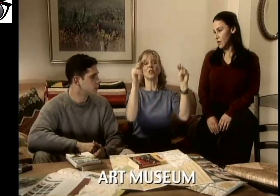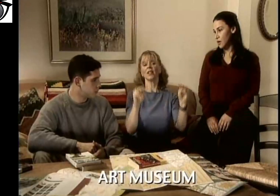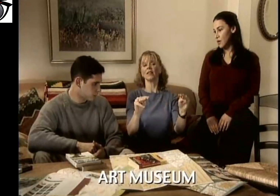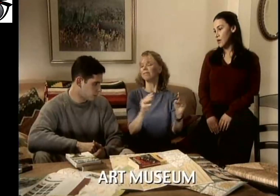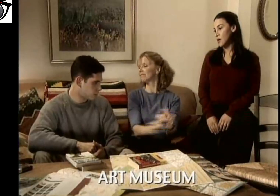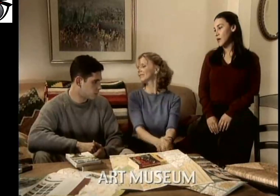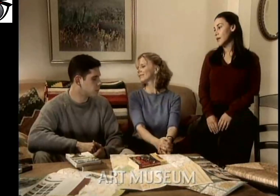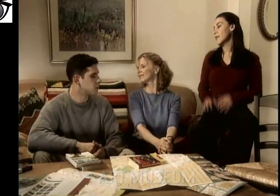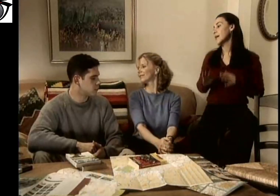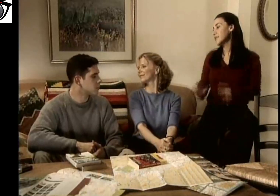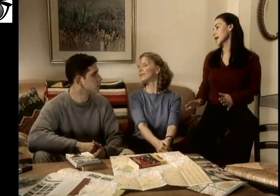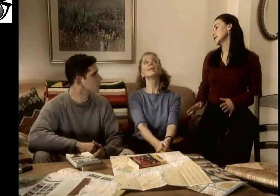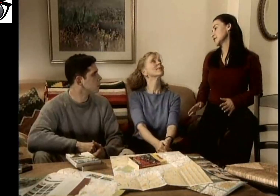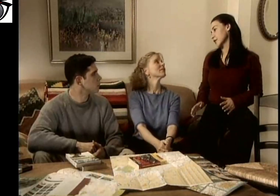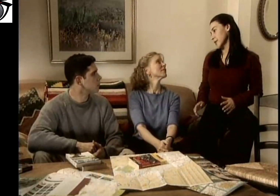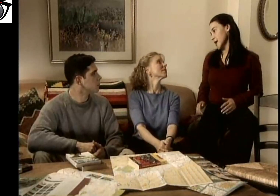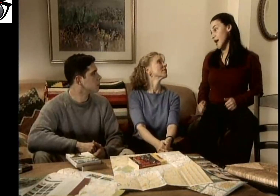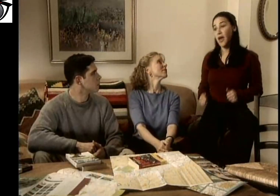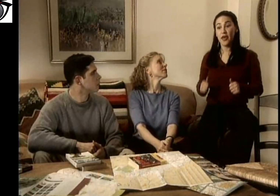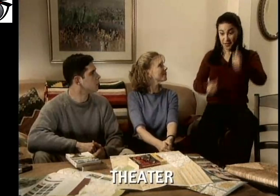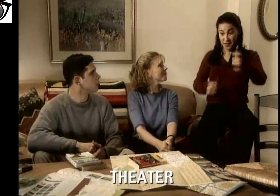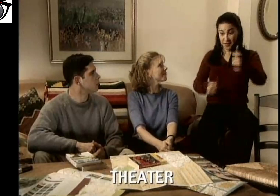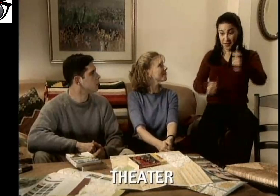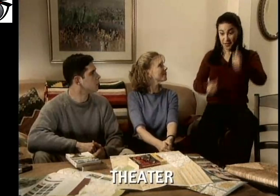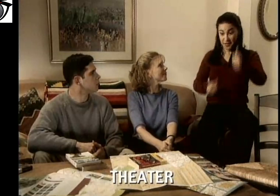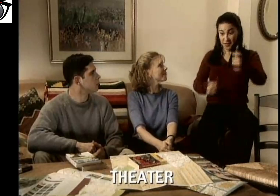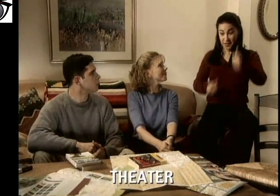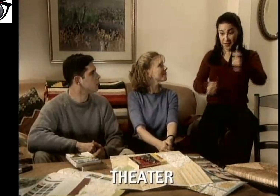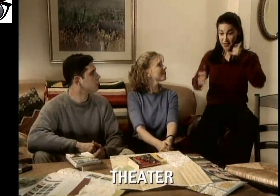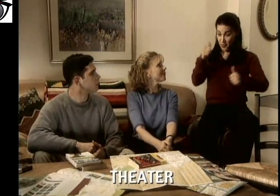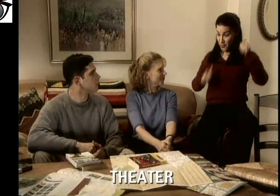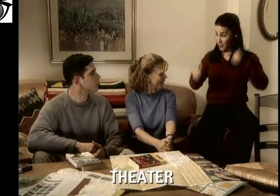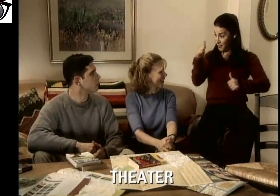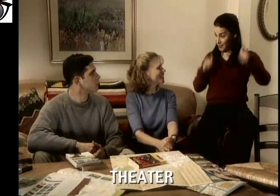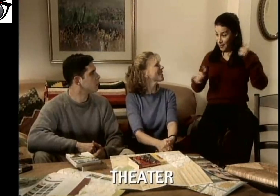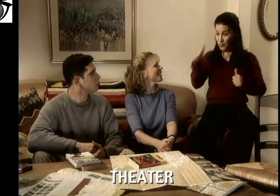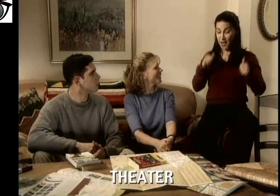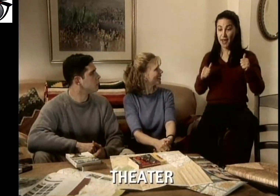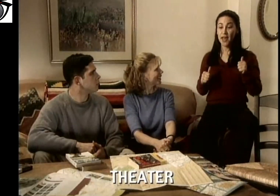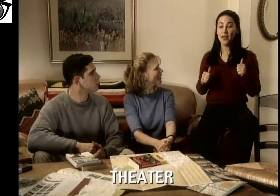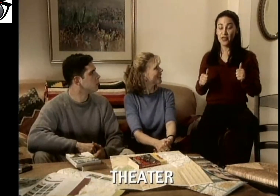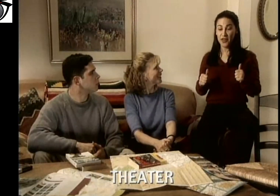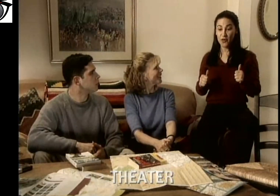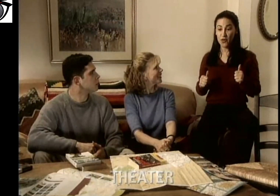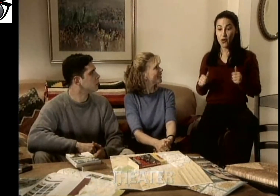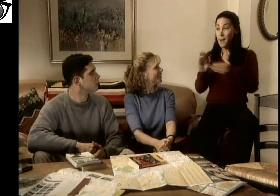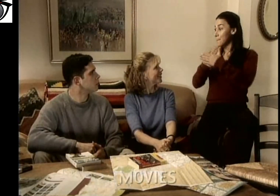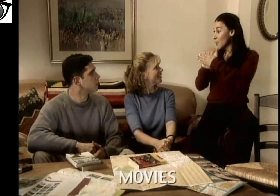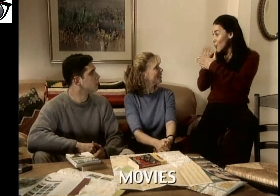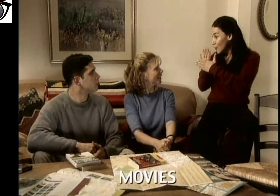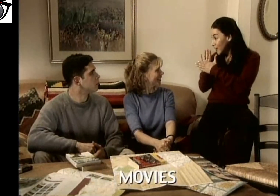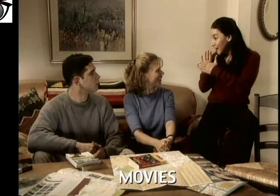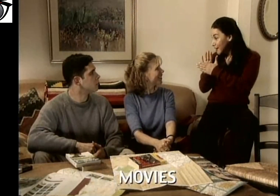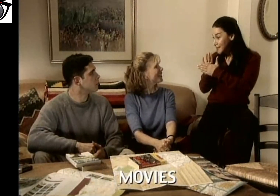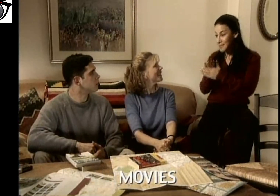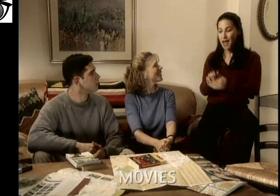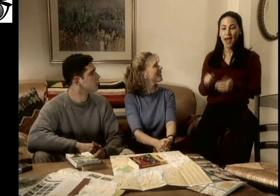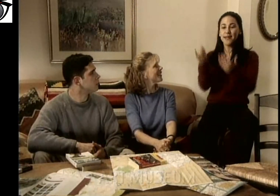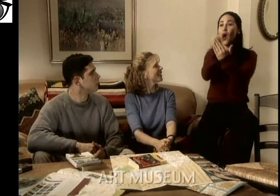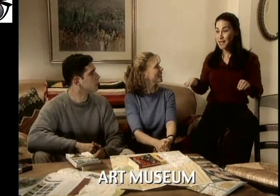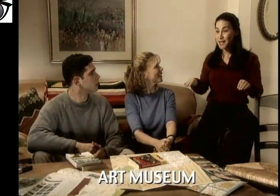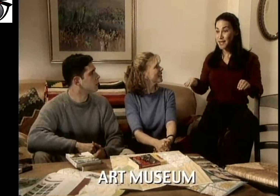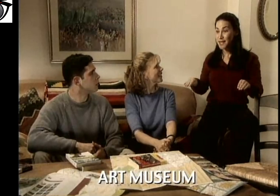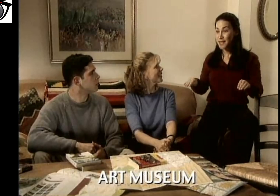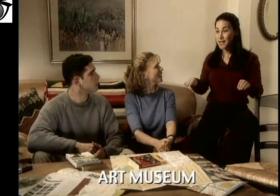Art museum. Mom, that is for me. Theater. Is it theater? Yes. Okay. Theater,